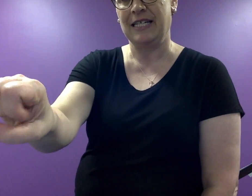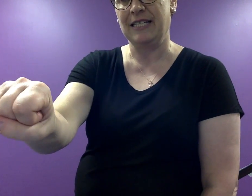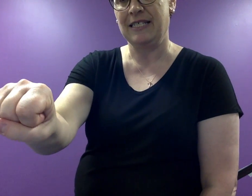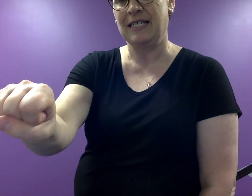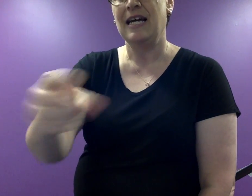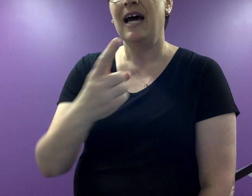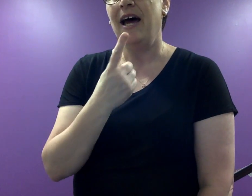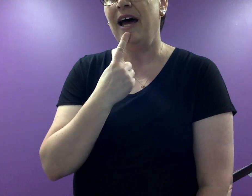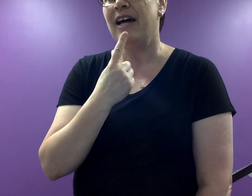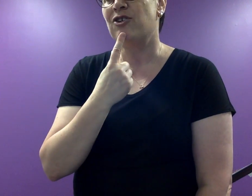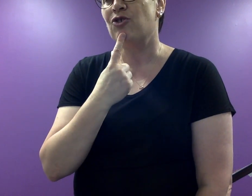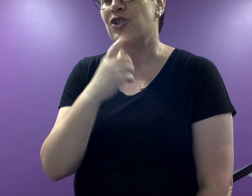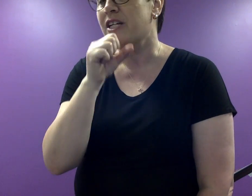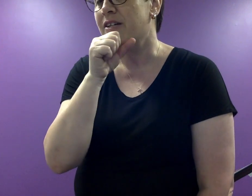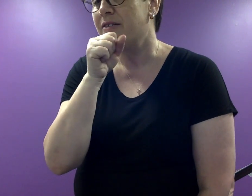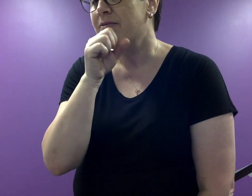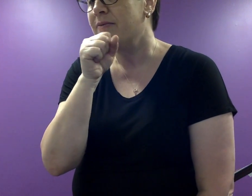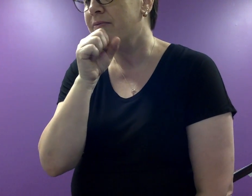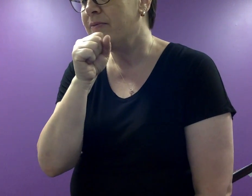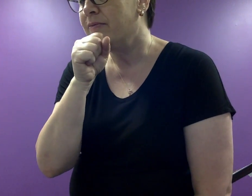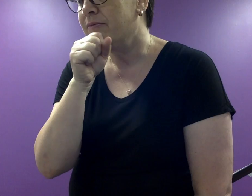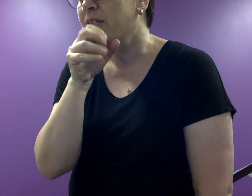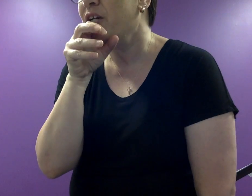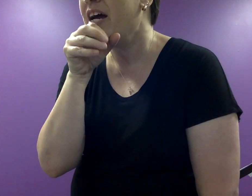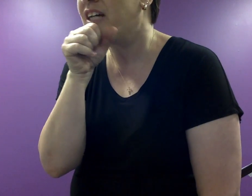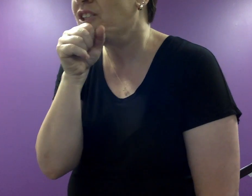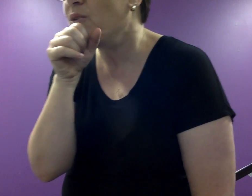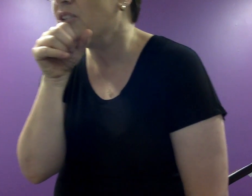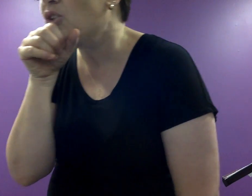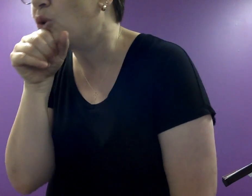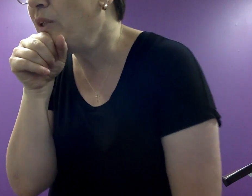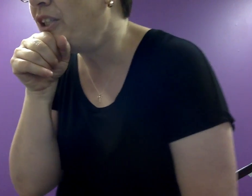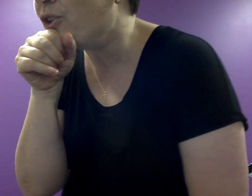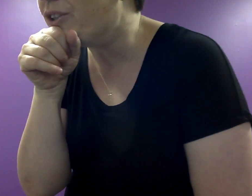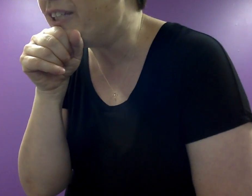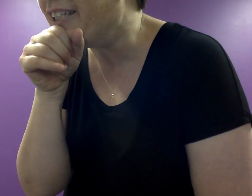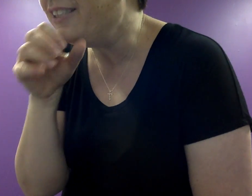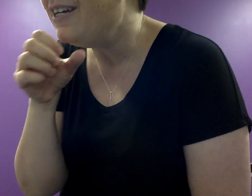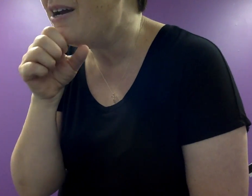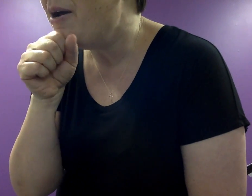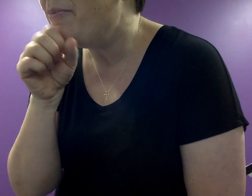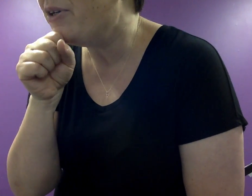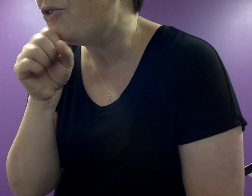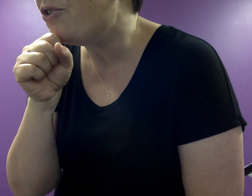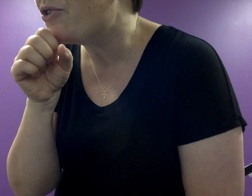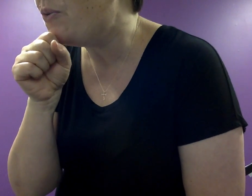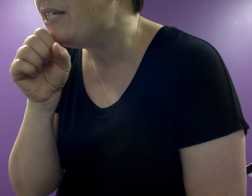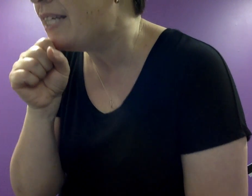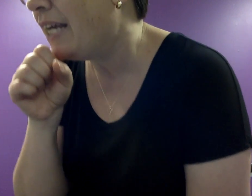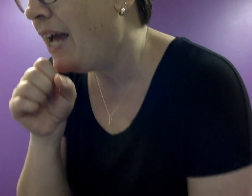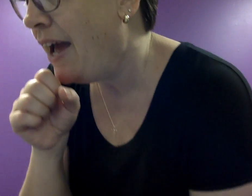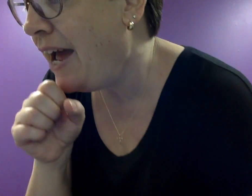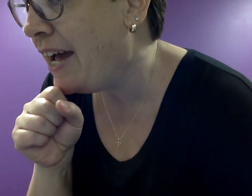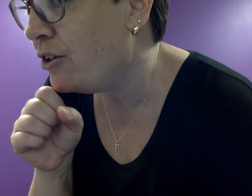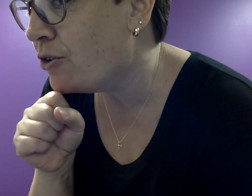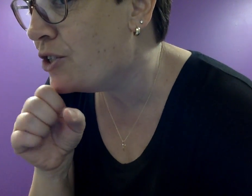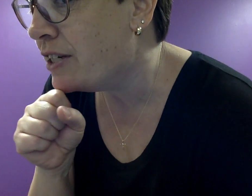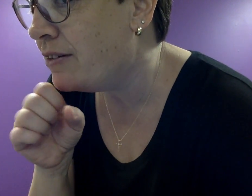this at your chin. You're not actually going to squeeze your chin, but you're just squeezing at your chin.